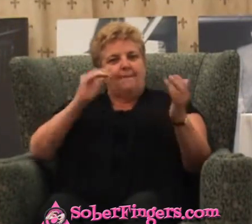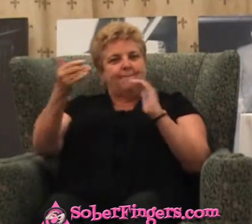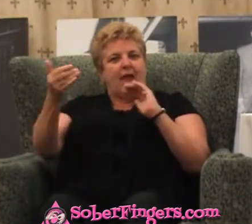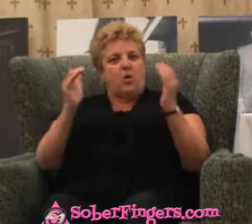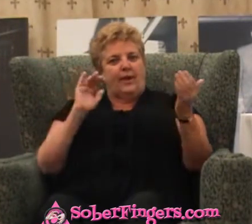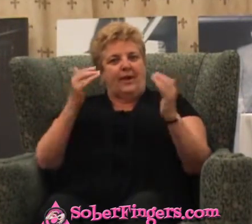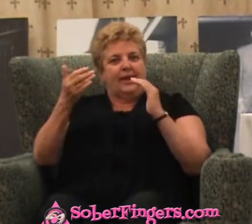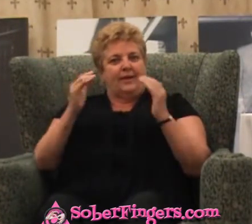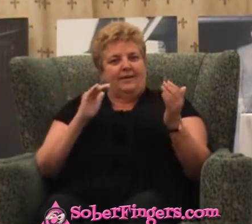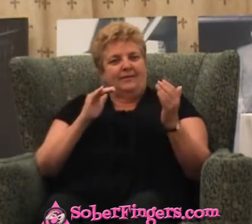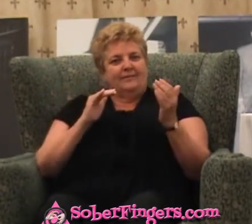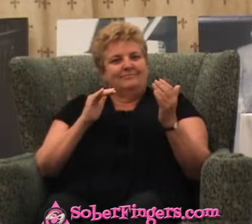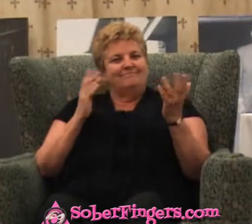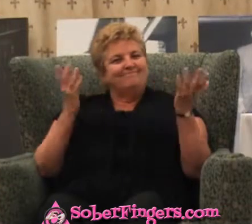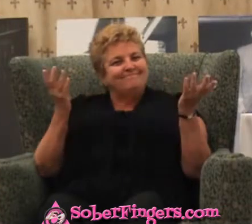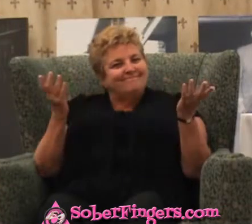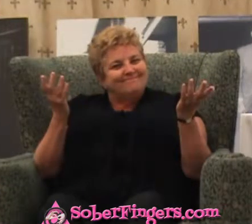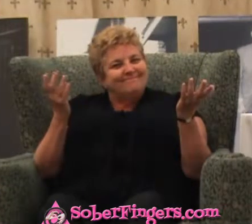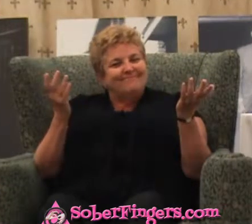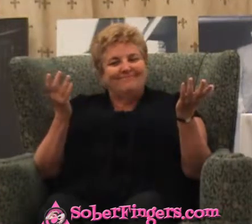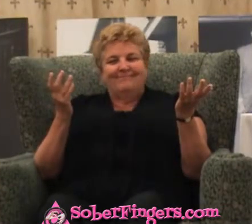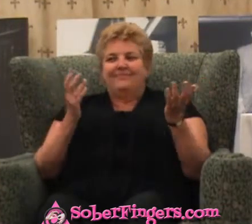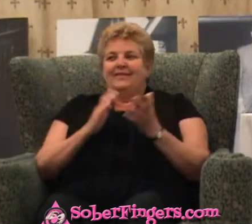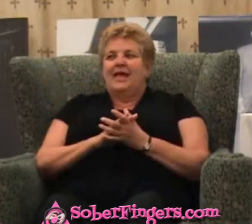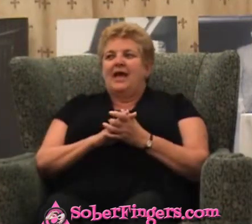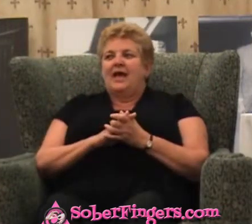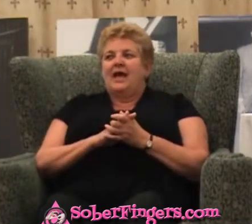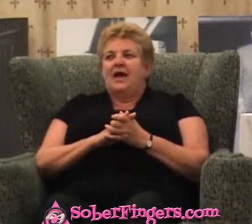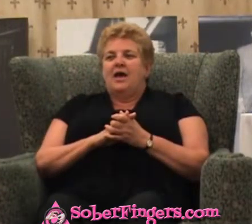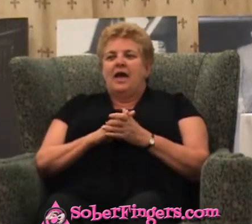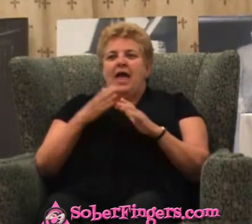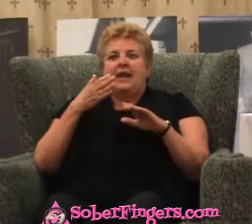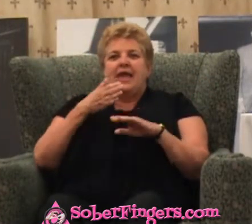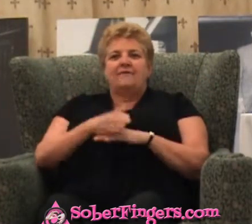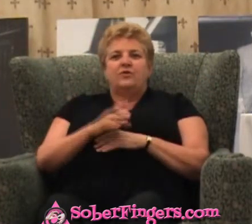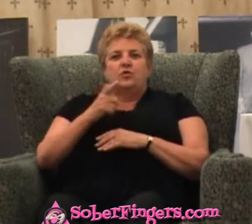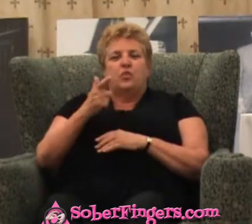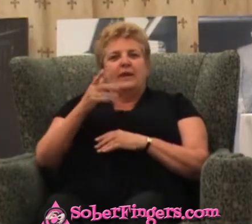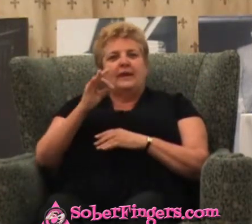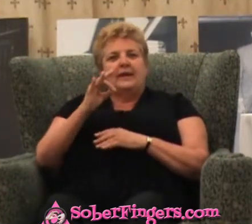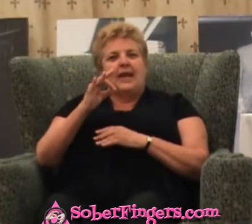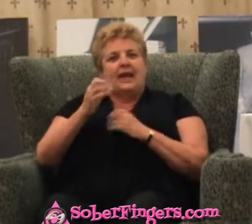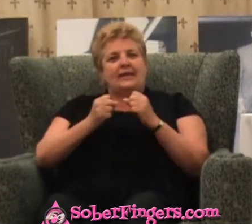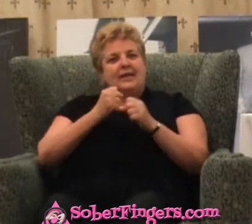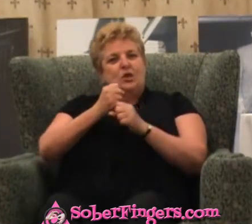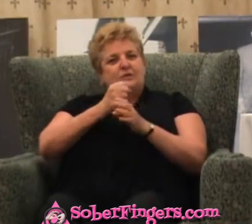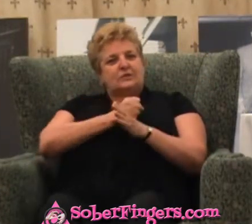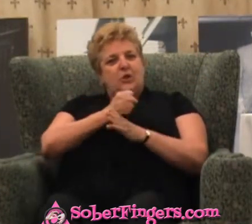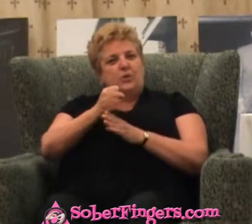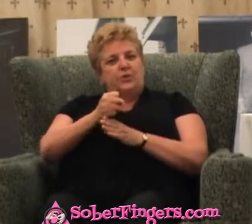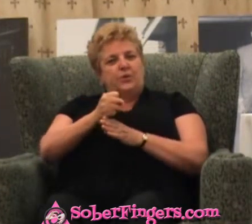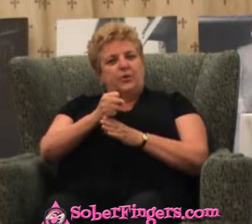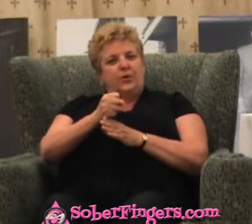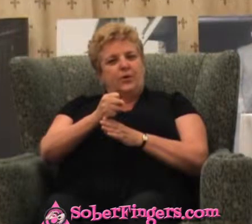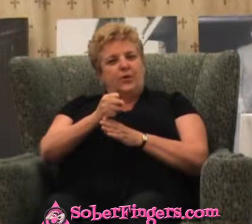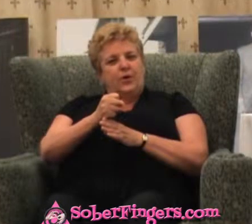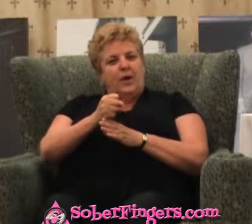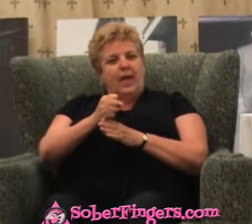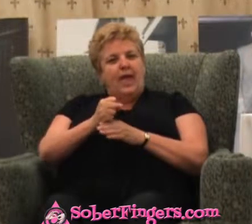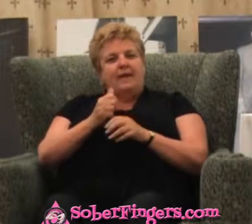stick I end up, you know? And after 29 years of sobriety, taking all those steps, thousands of